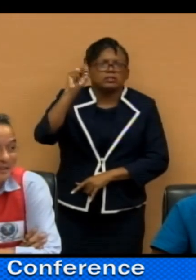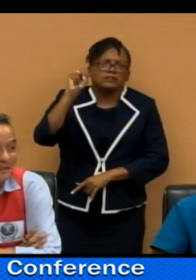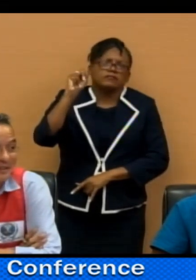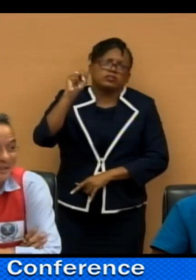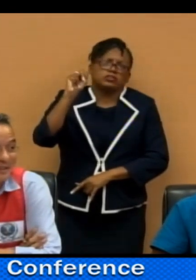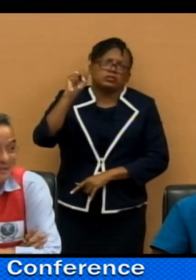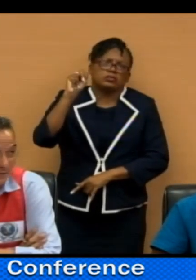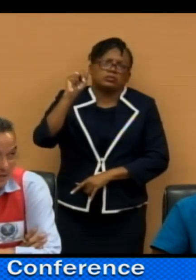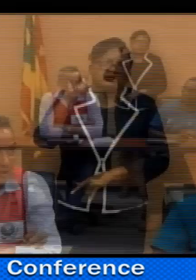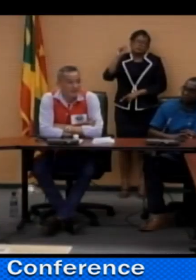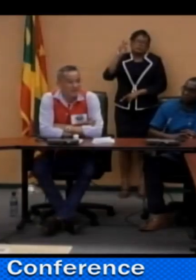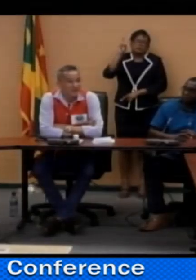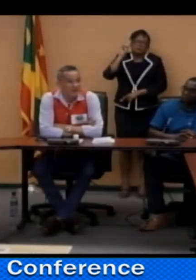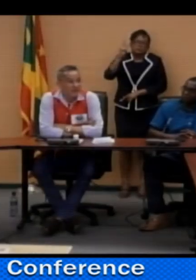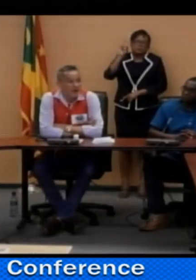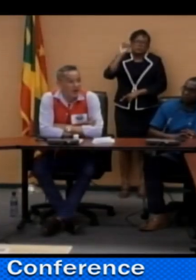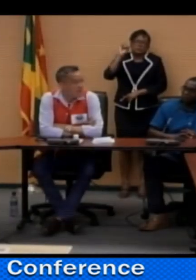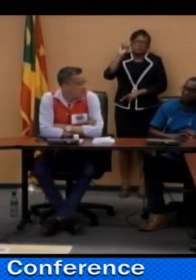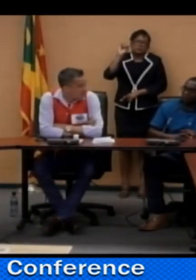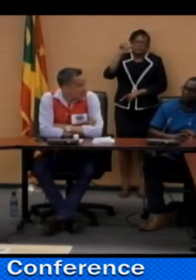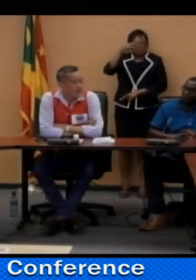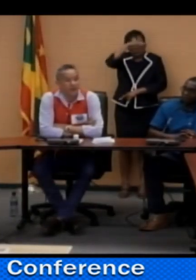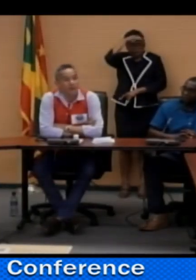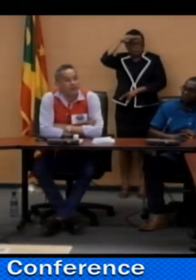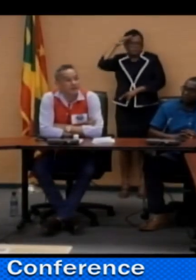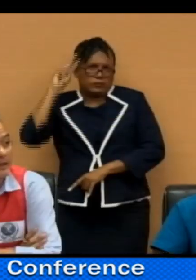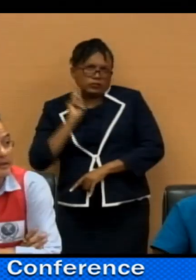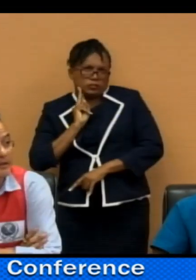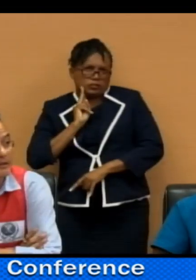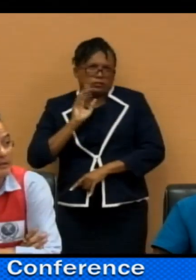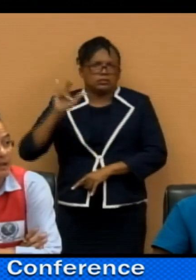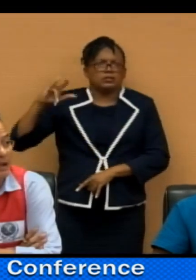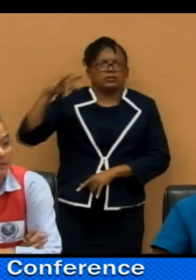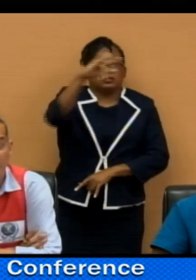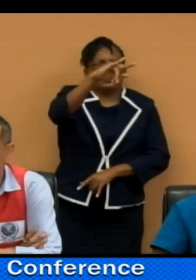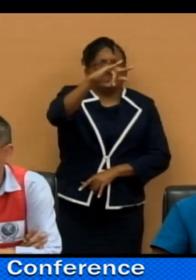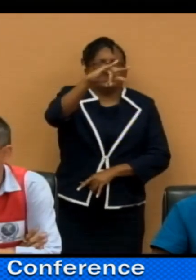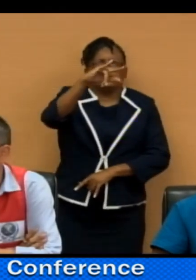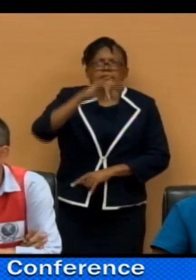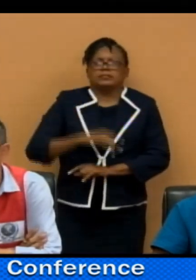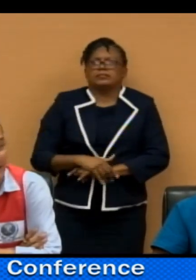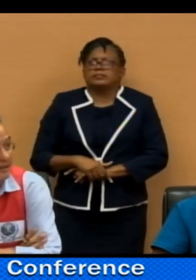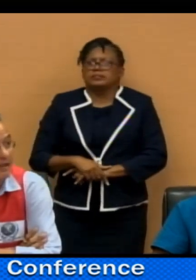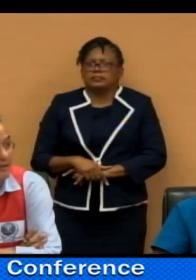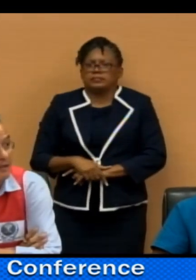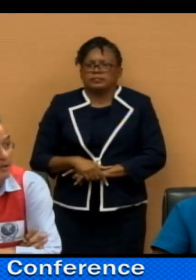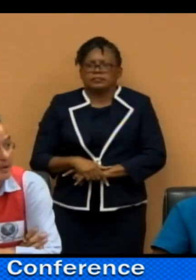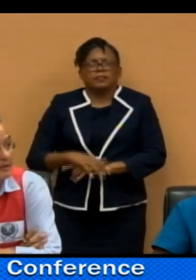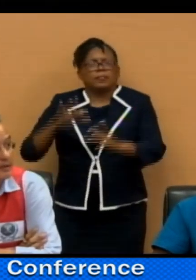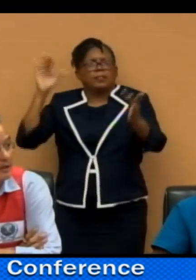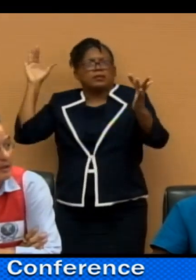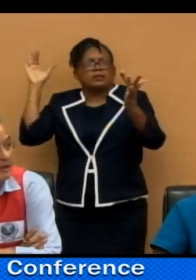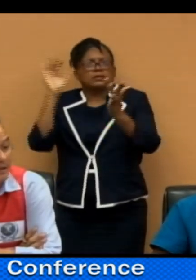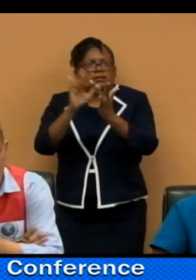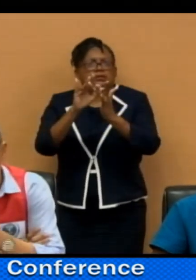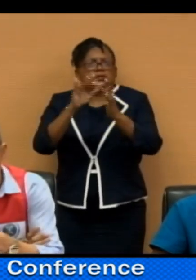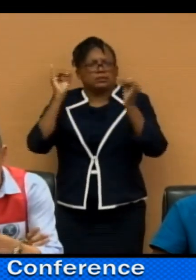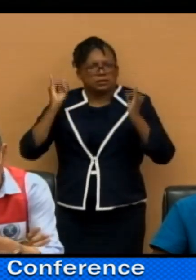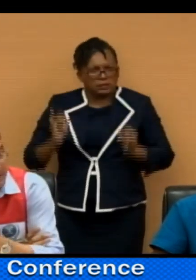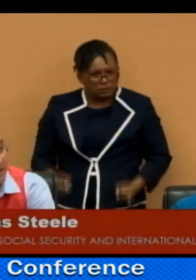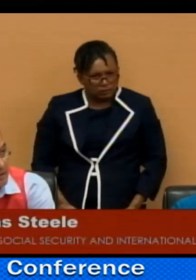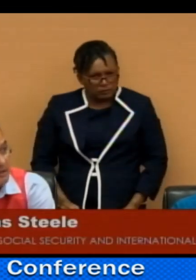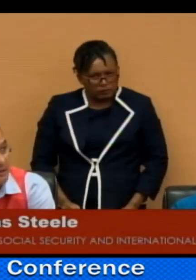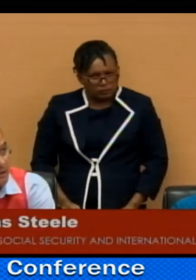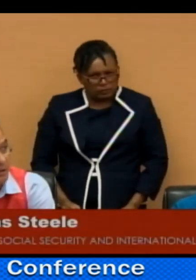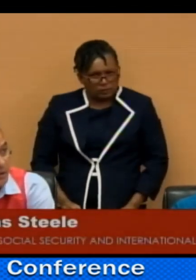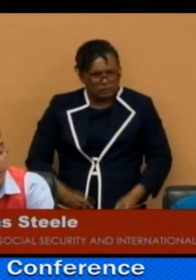Monday. It's Virgin. We are in the process of, we have contacted individuals that are in the